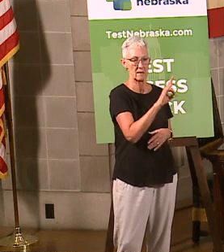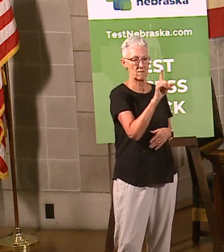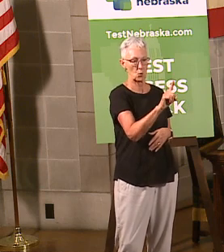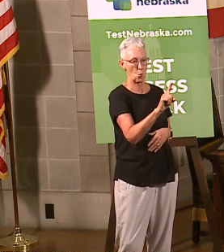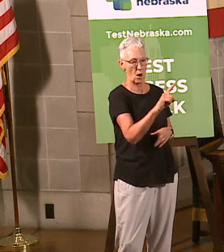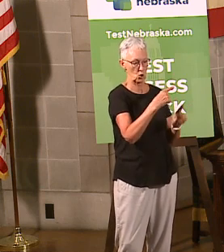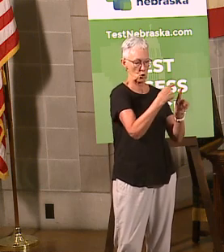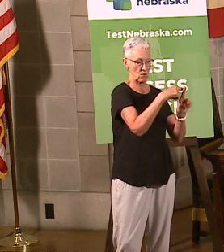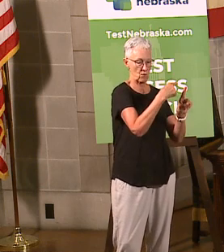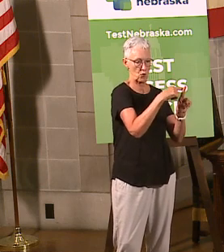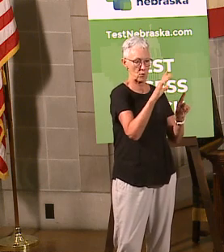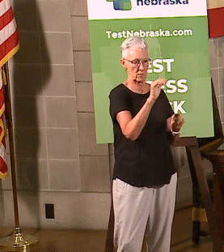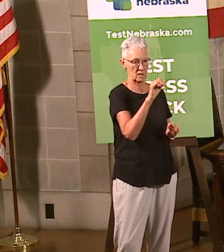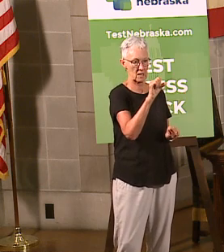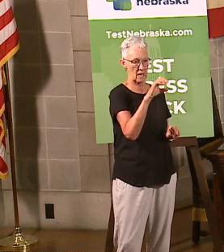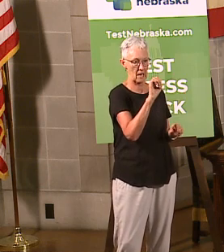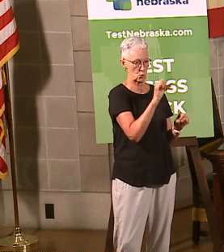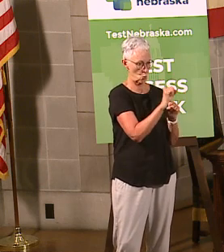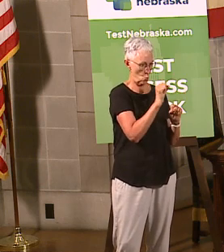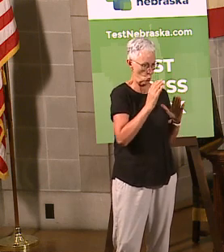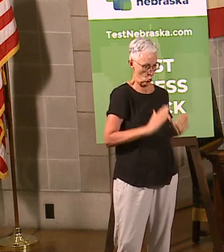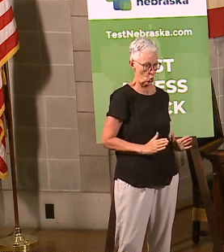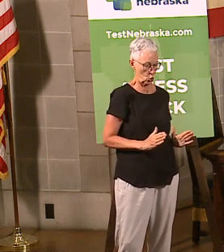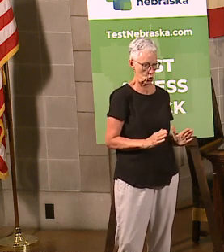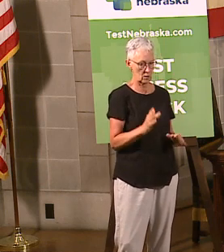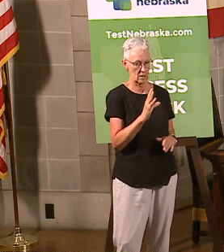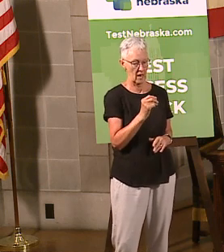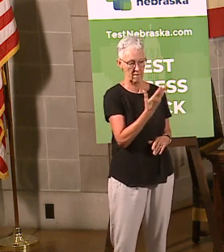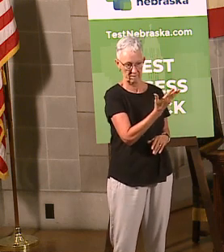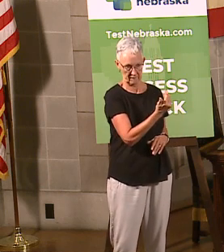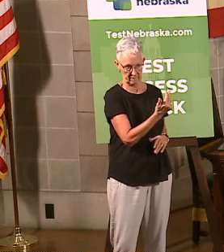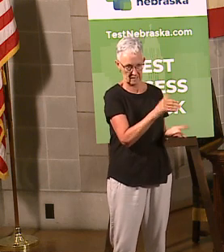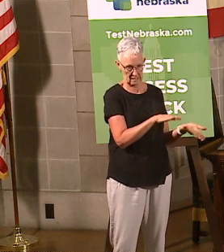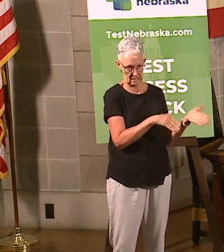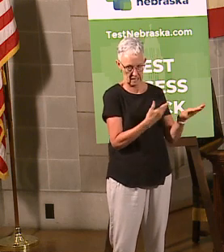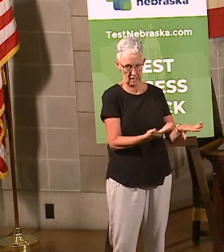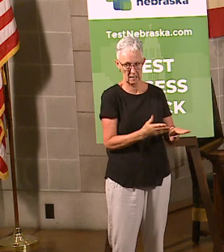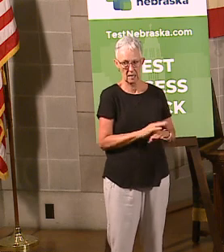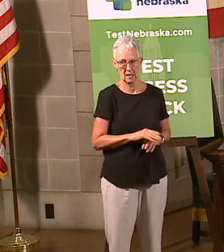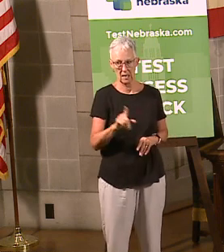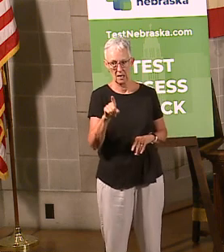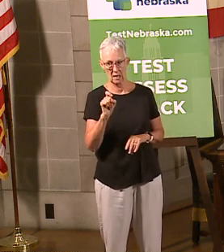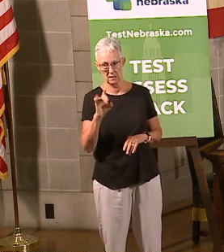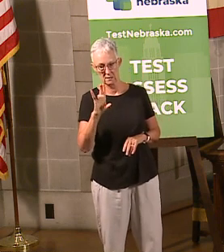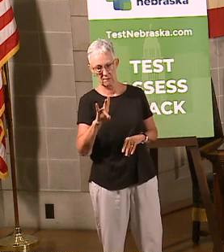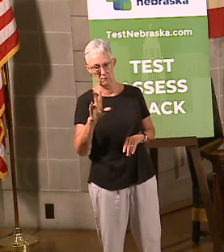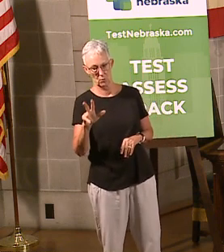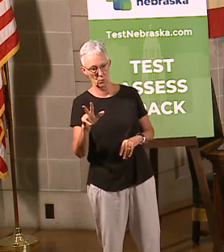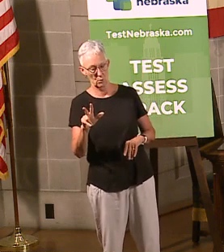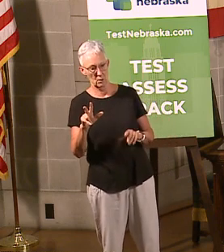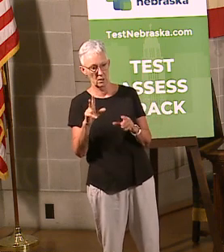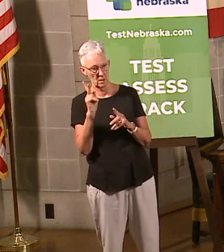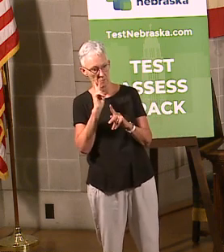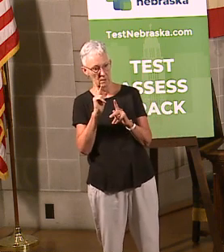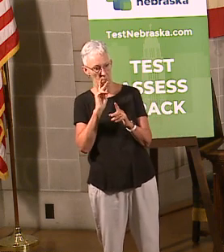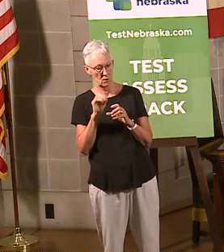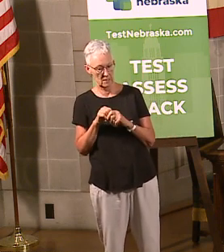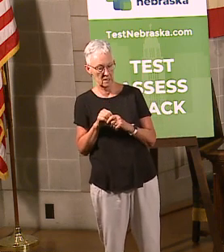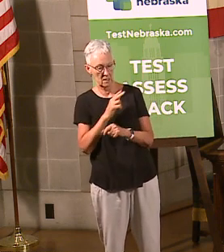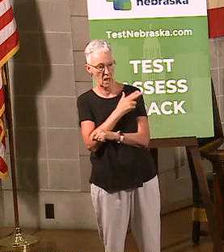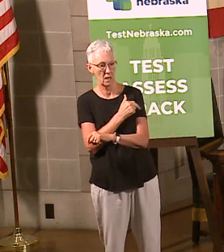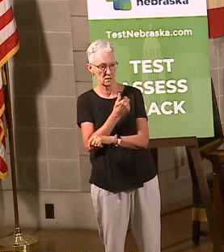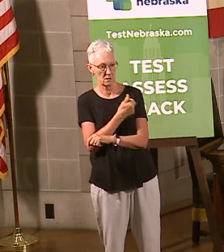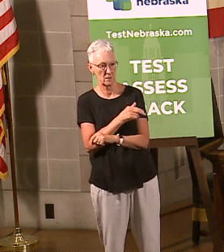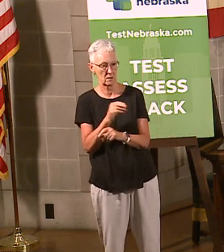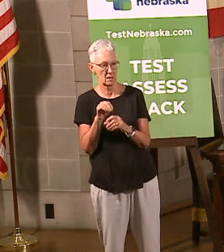of workers in the meat packing industry and 15 deaths and 173 hospitalizations in the meat processing